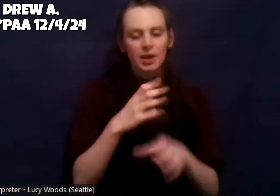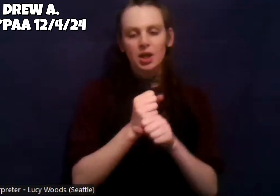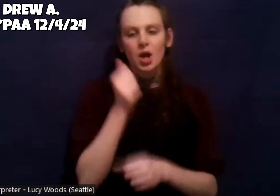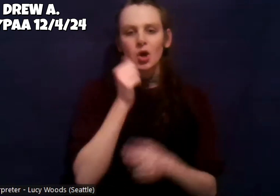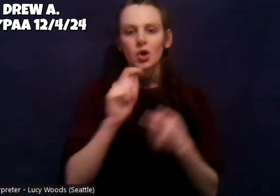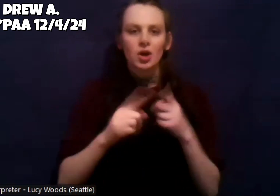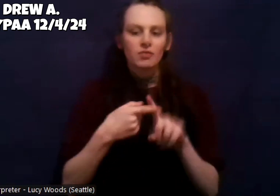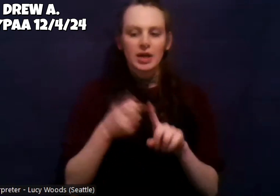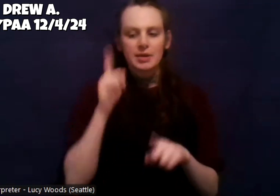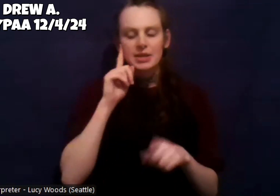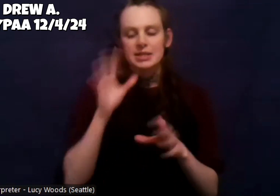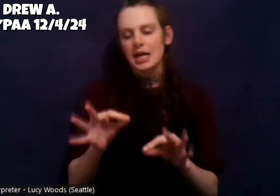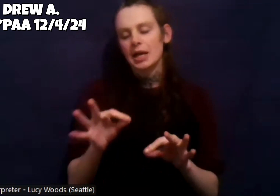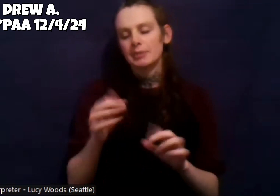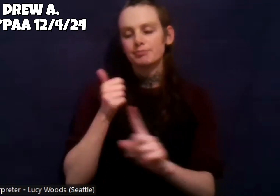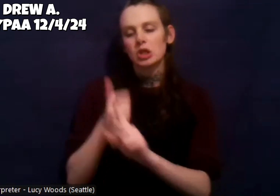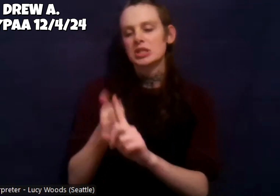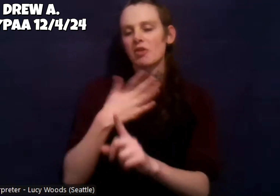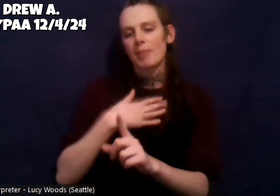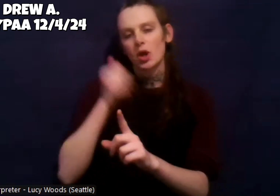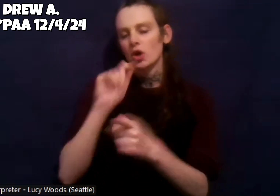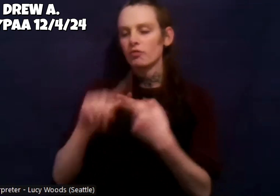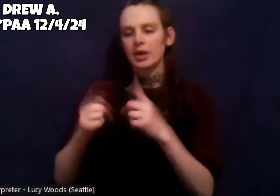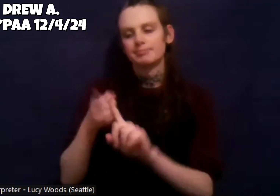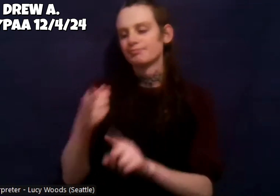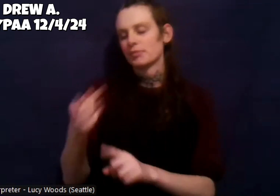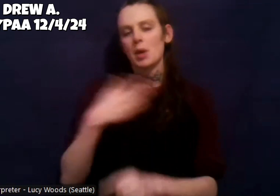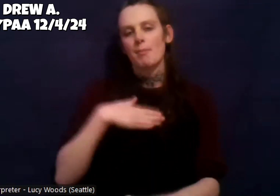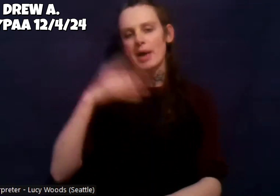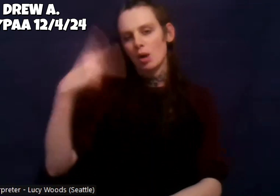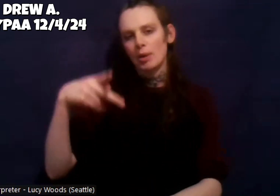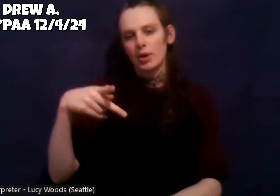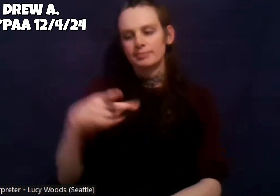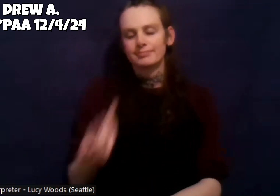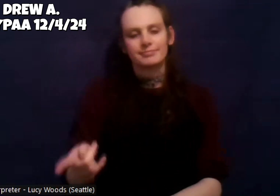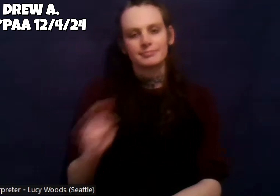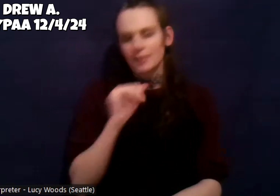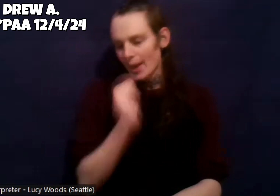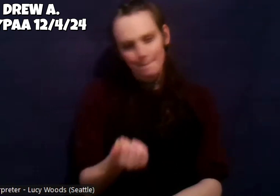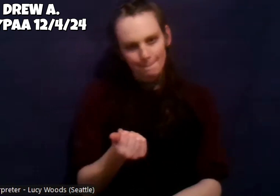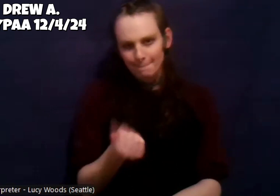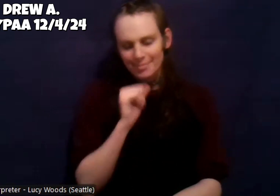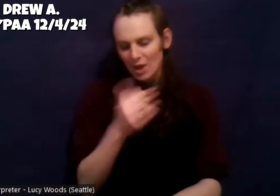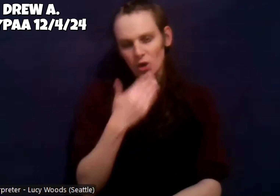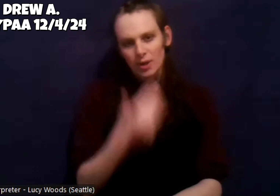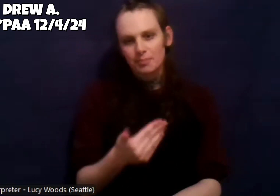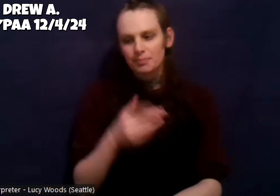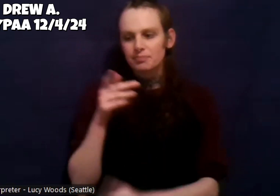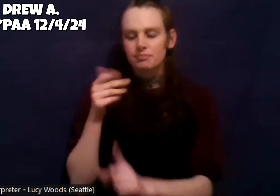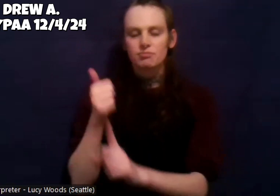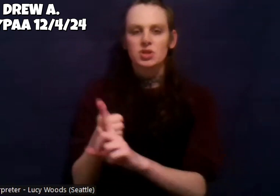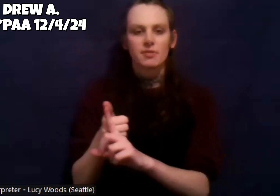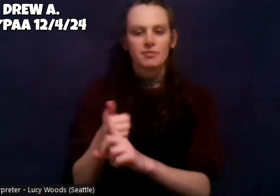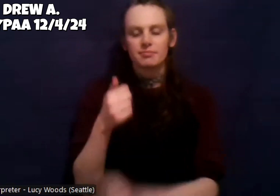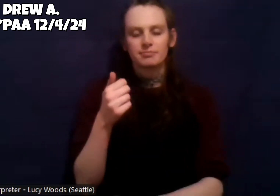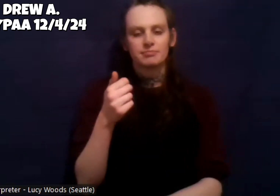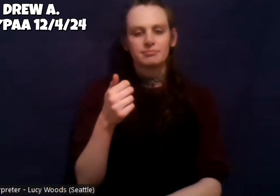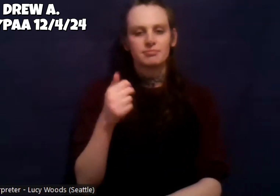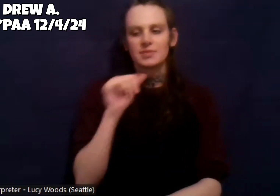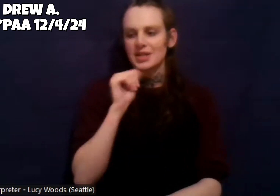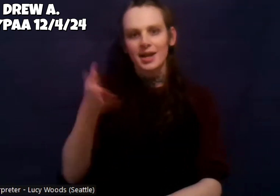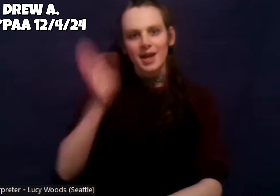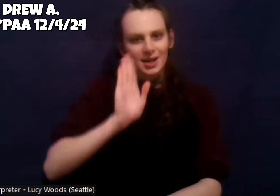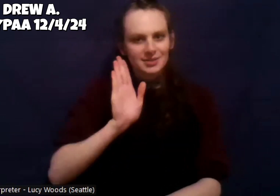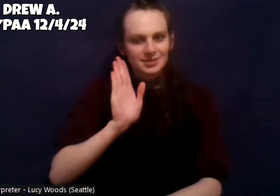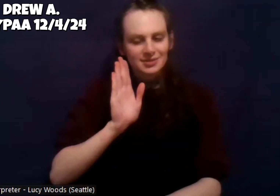be a good higher power. And she wasn't because she's not God and she's a fallible human being. And people don't like it when